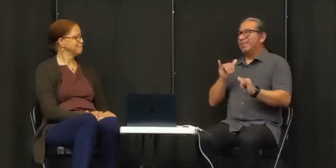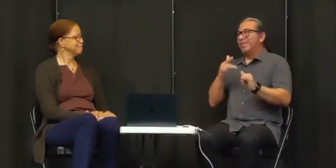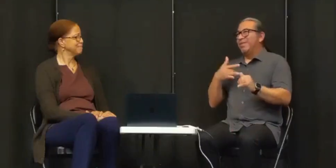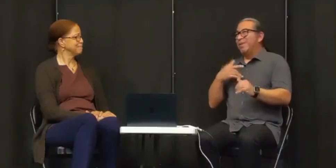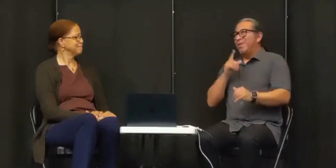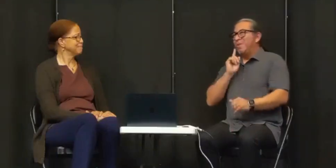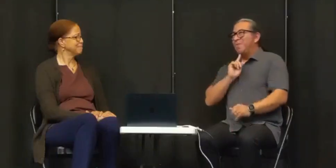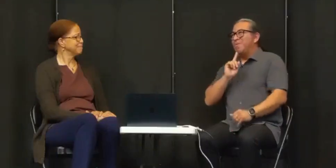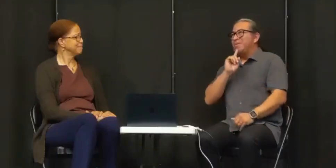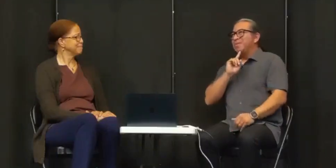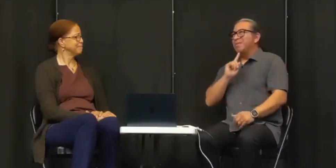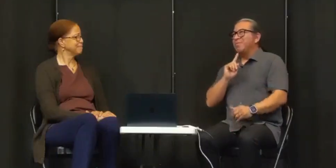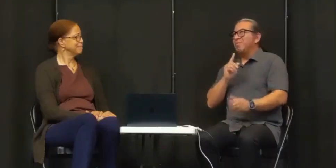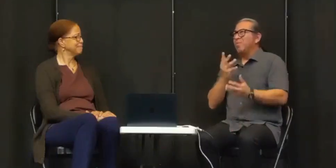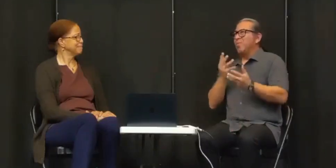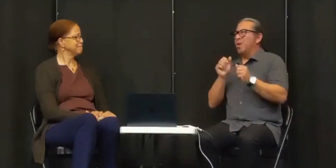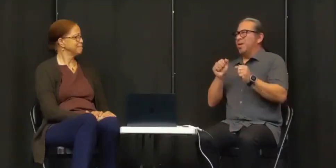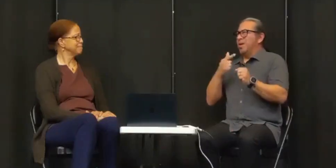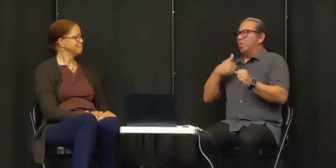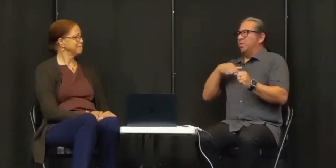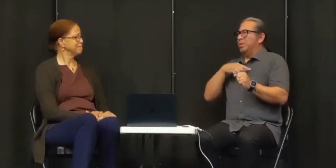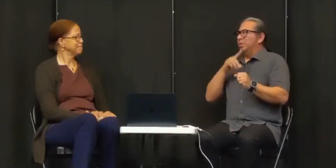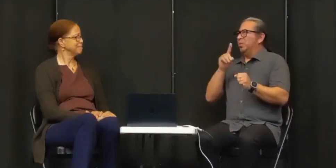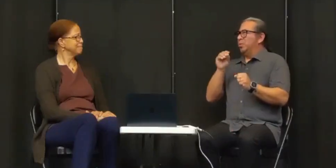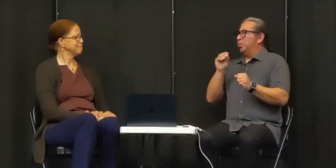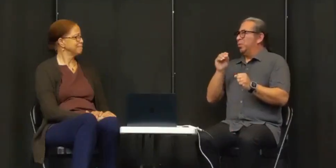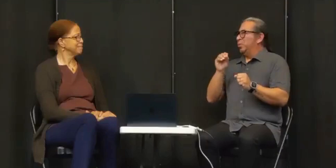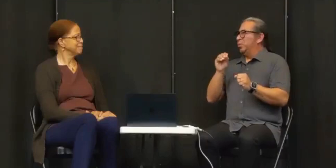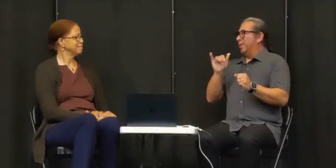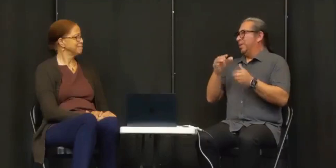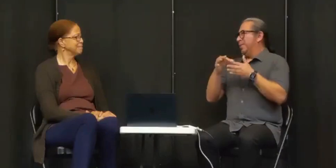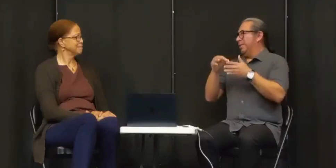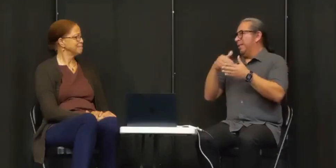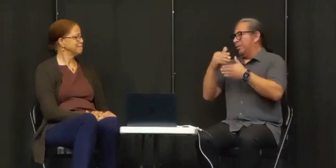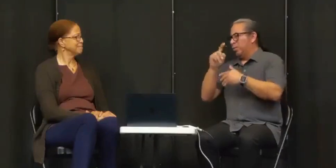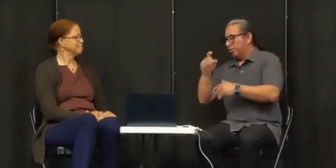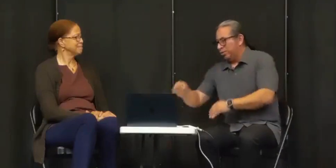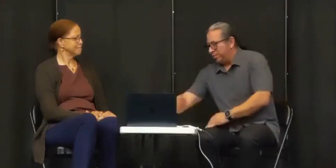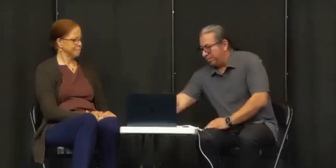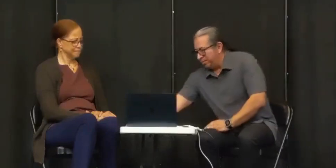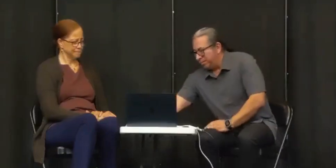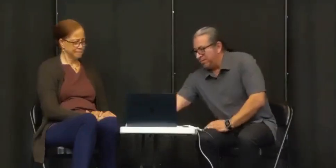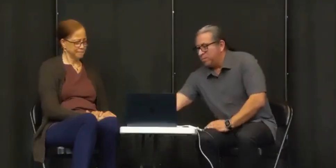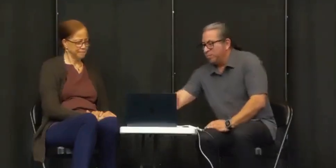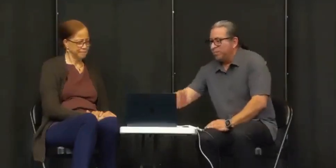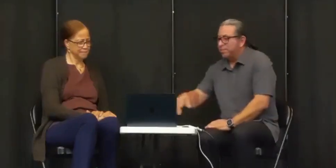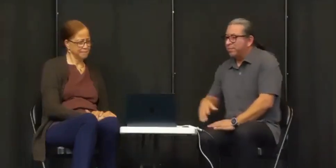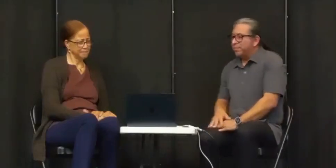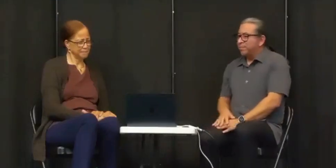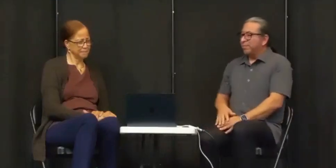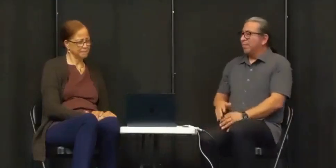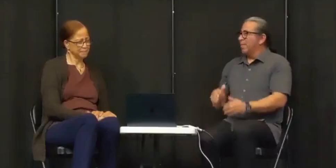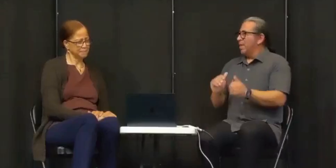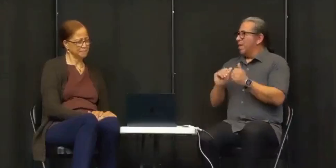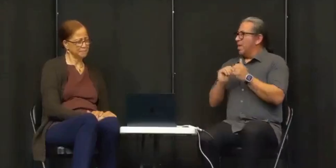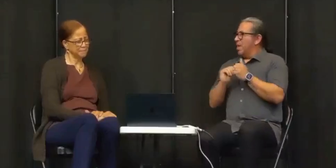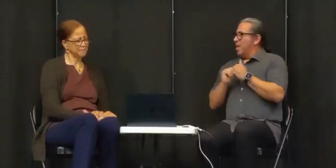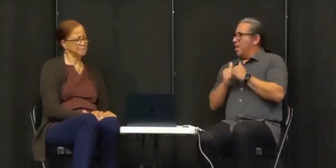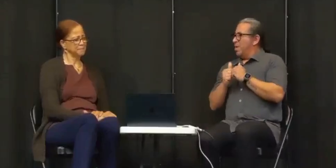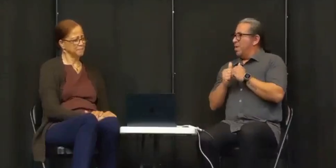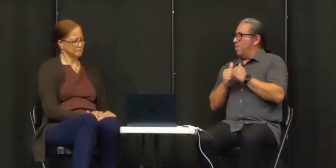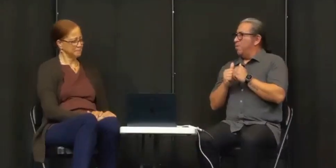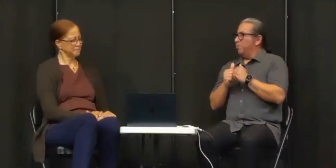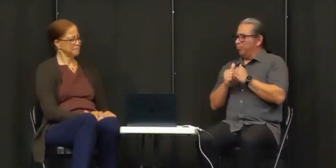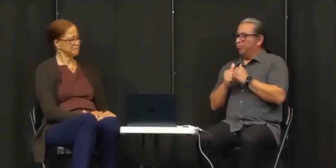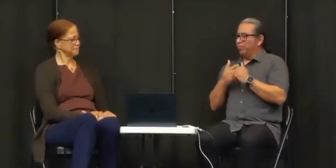out. I feel lonely during these things. What can we do about that? This leads to the